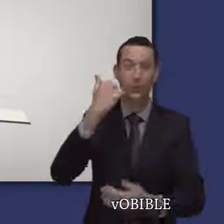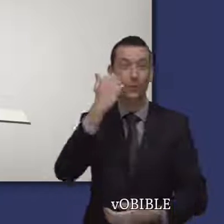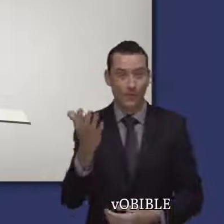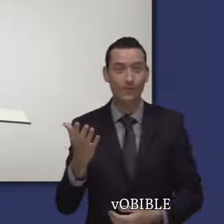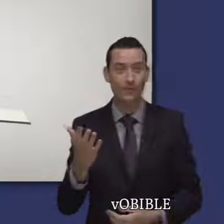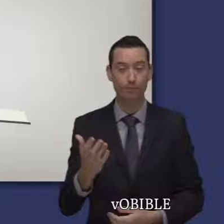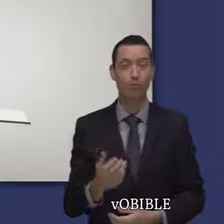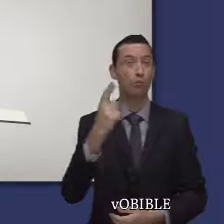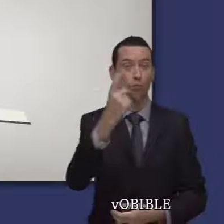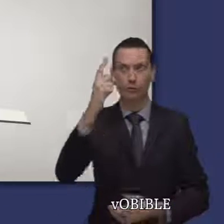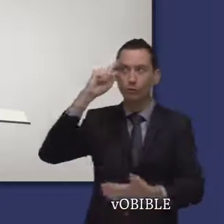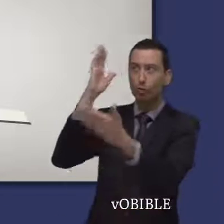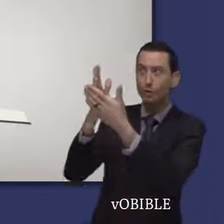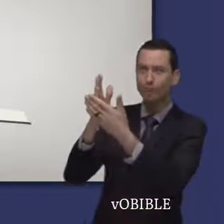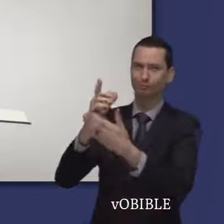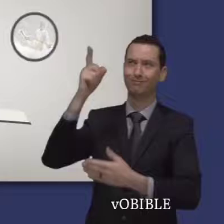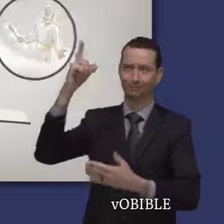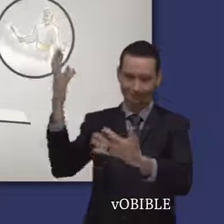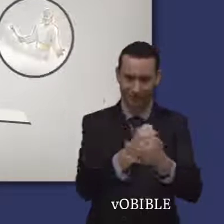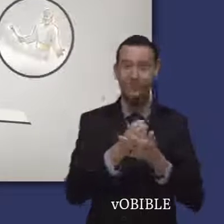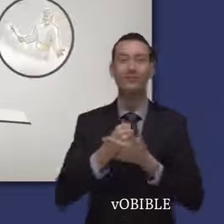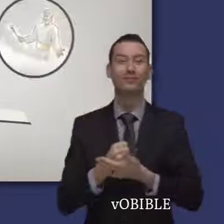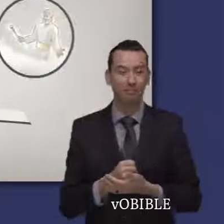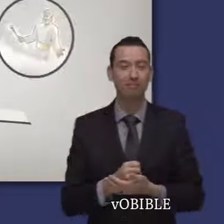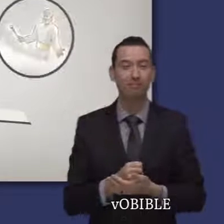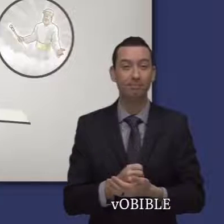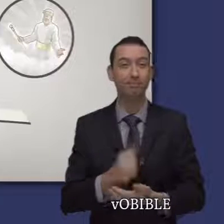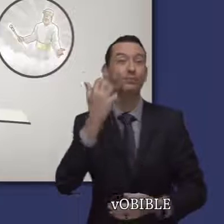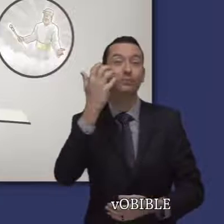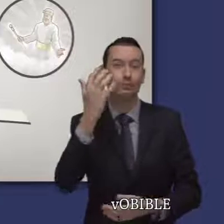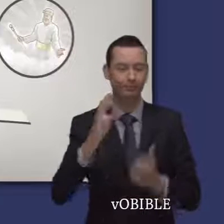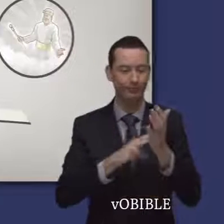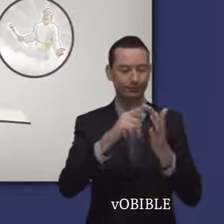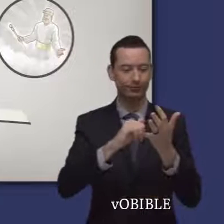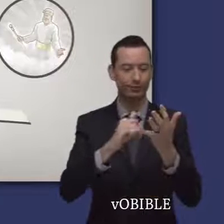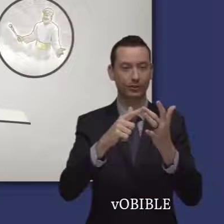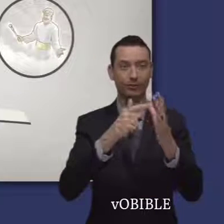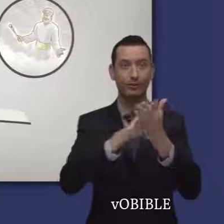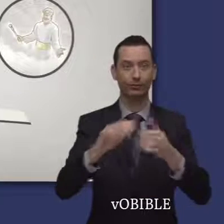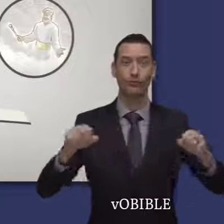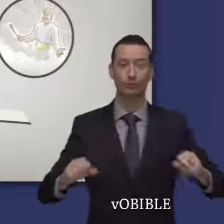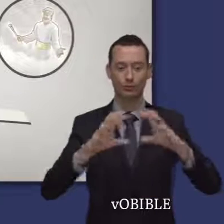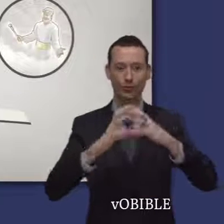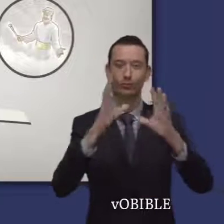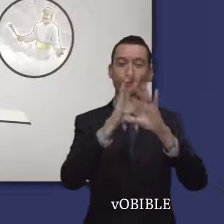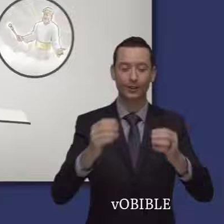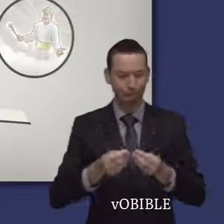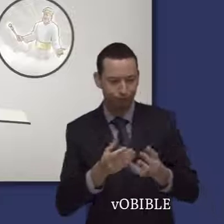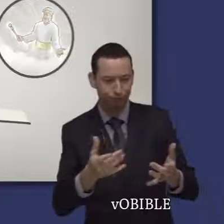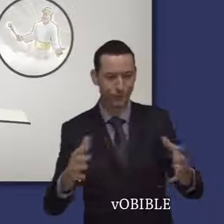provides salvation for those who trust him, and how the foretold reign of the Messiah will bring everlasting peace to